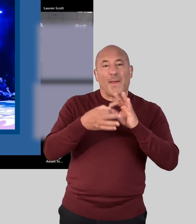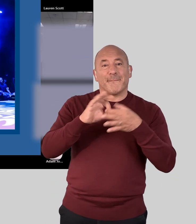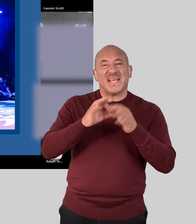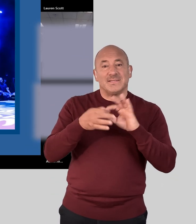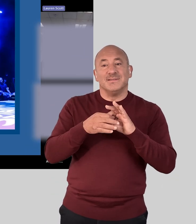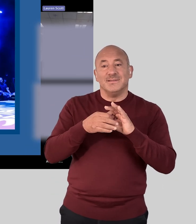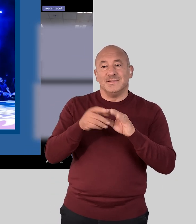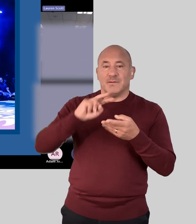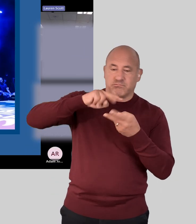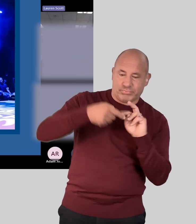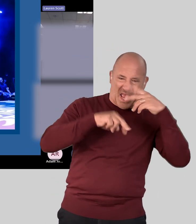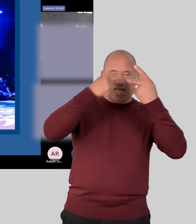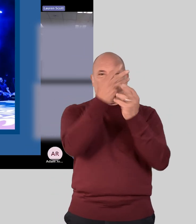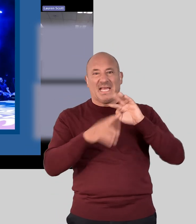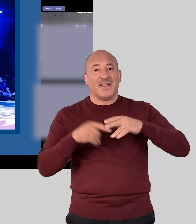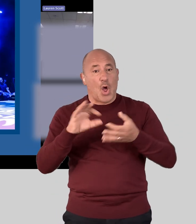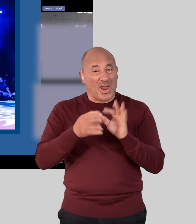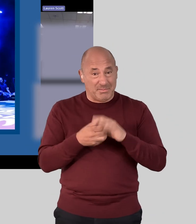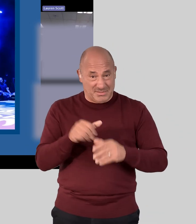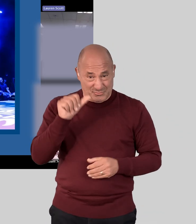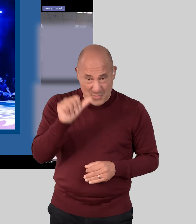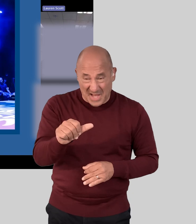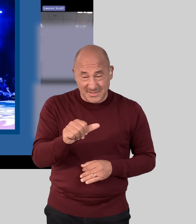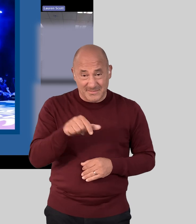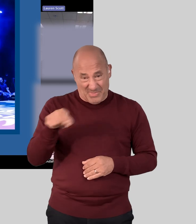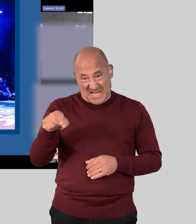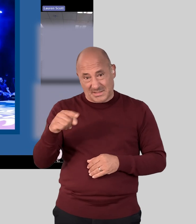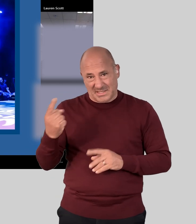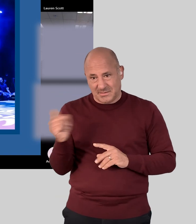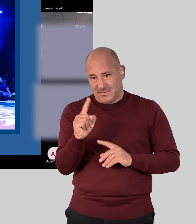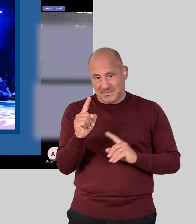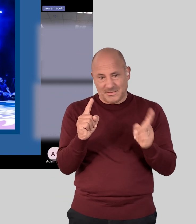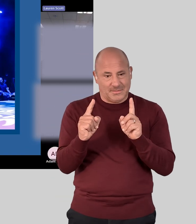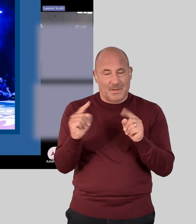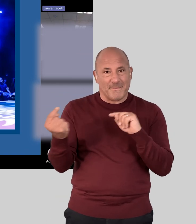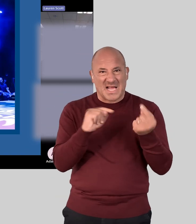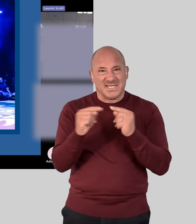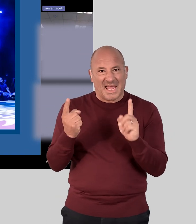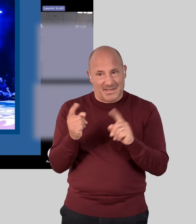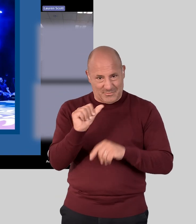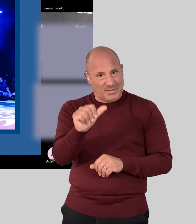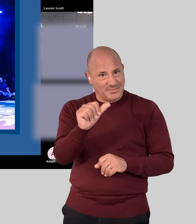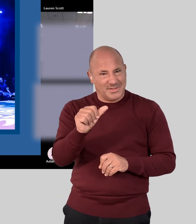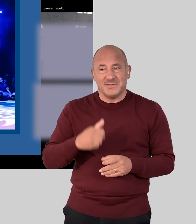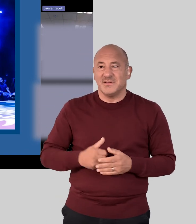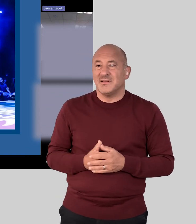yeah, you know? Yep. Yeah. So breaking at the Olympics. That's battling.